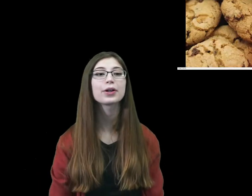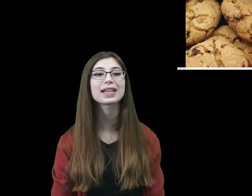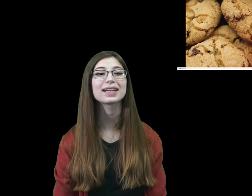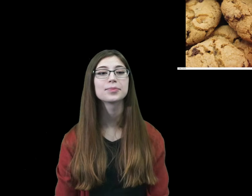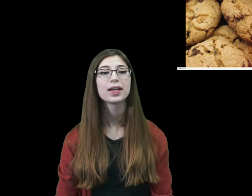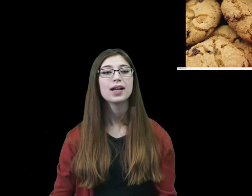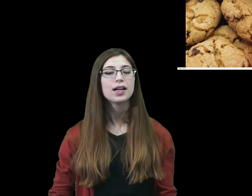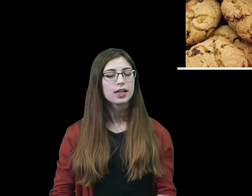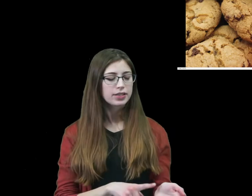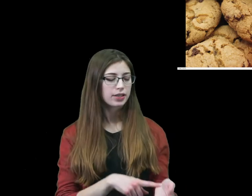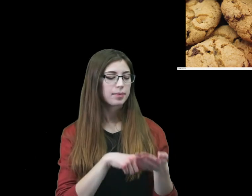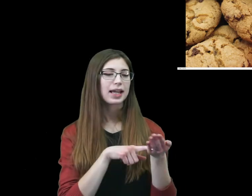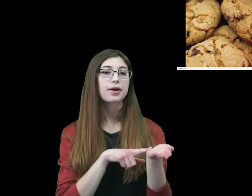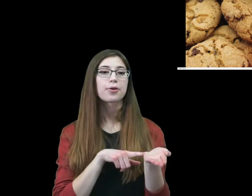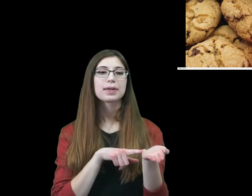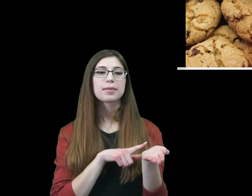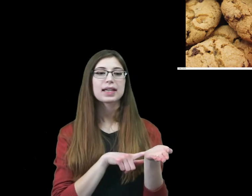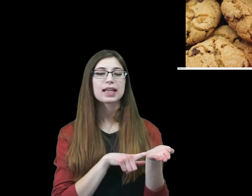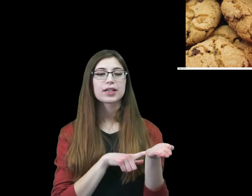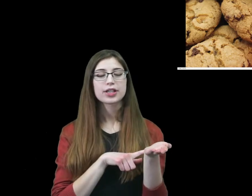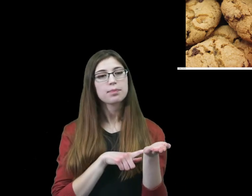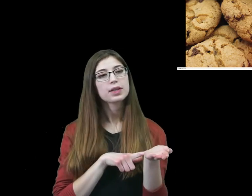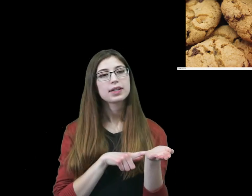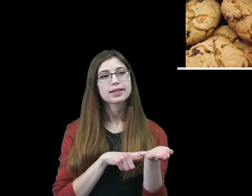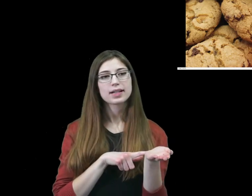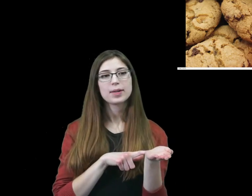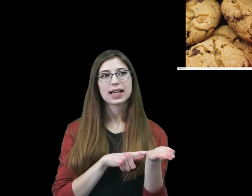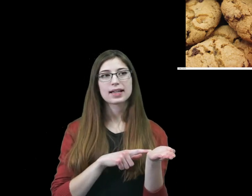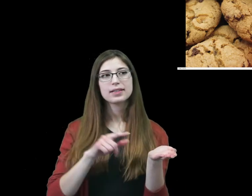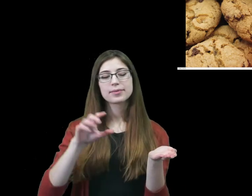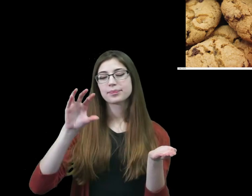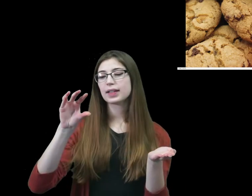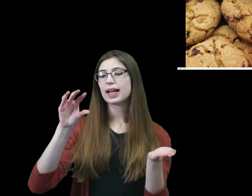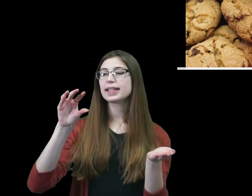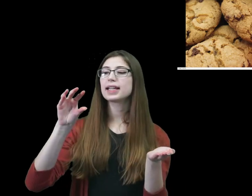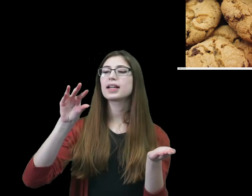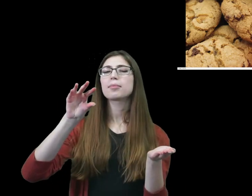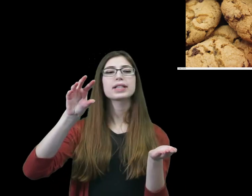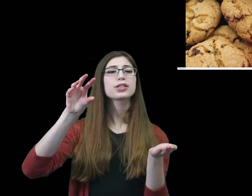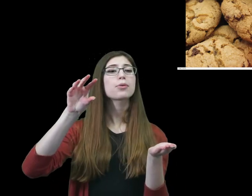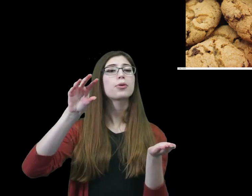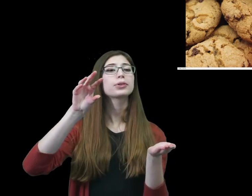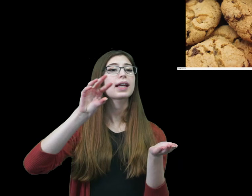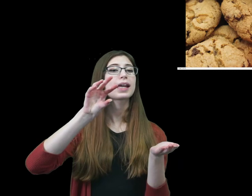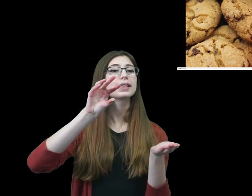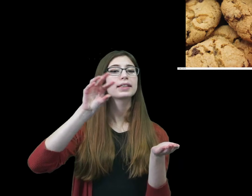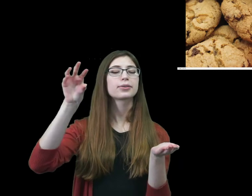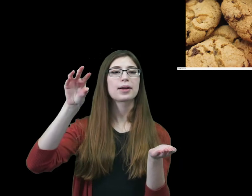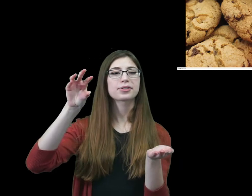Cookie. So you're going to make an open V handshake with your non-dominant hand. And then pretend to hold a little round cookie